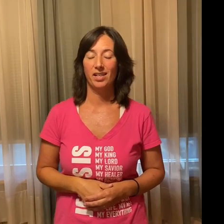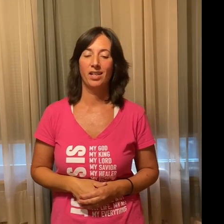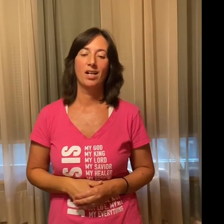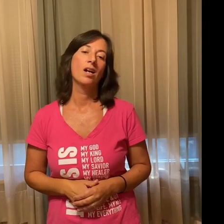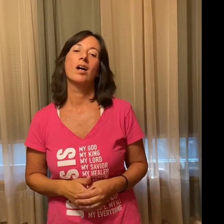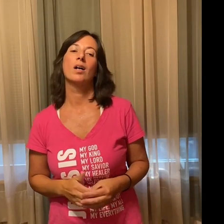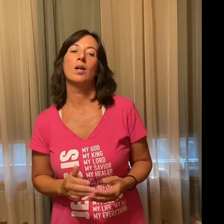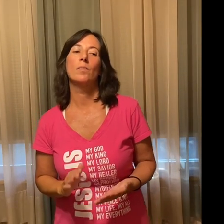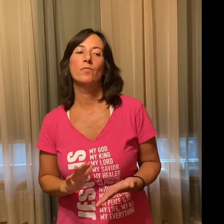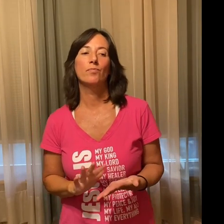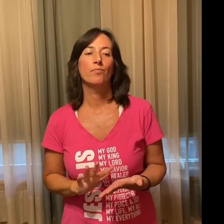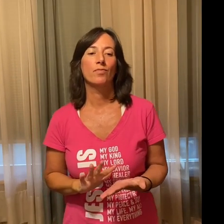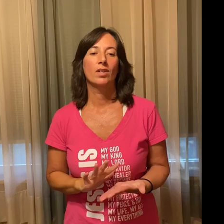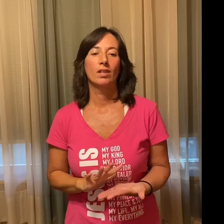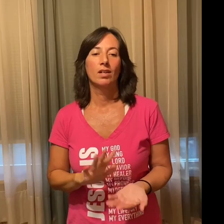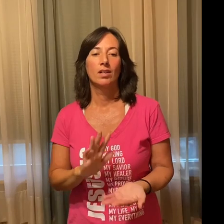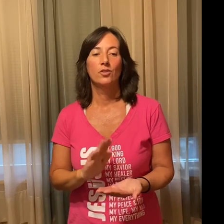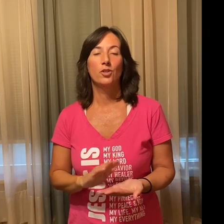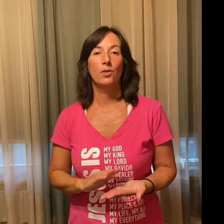grace.